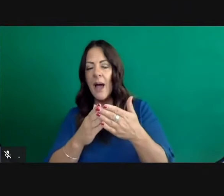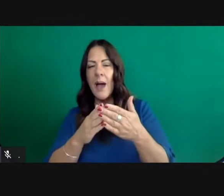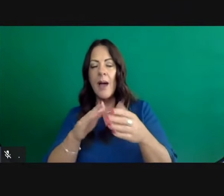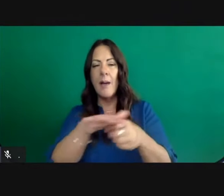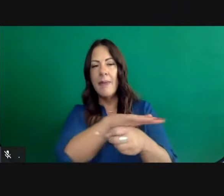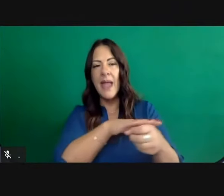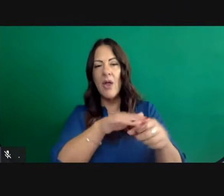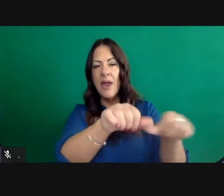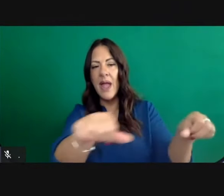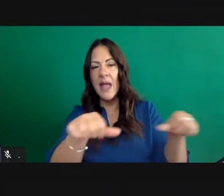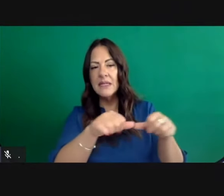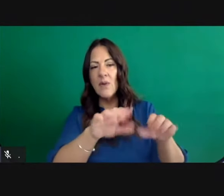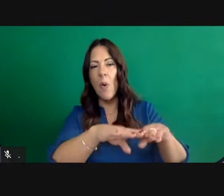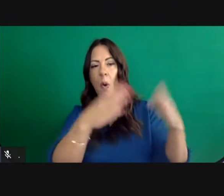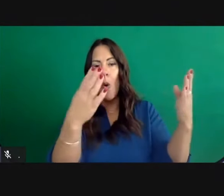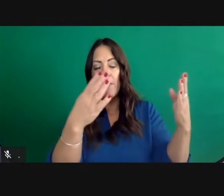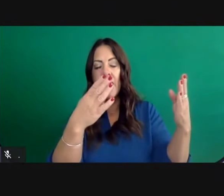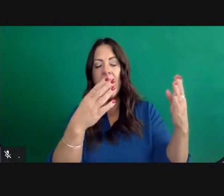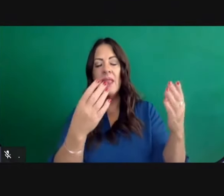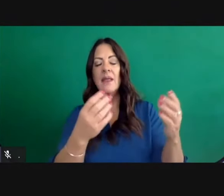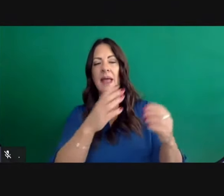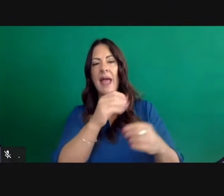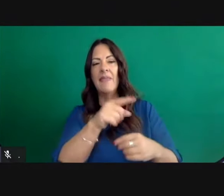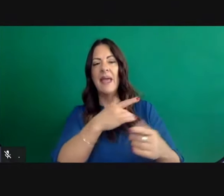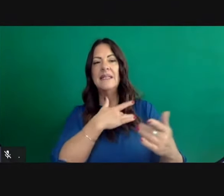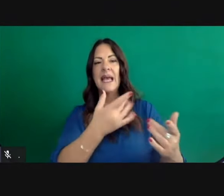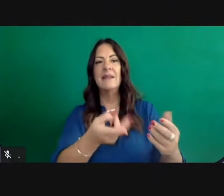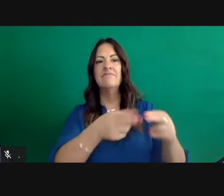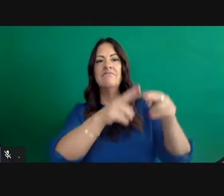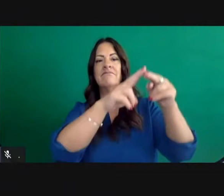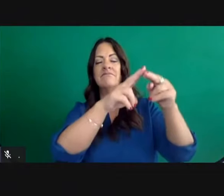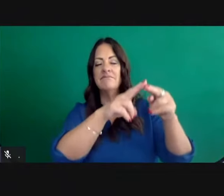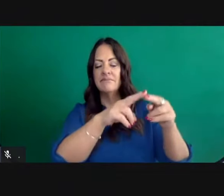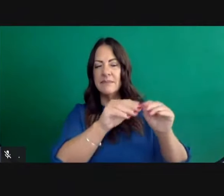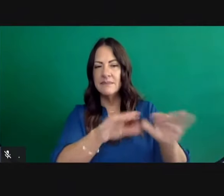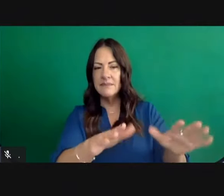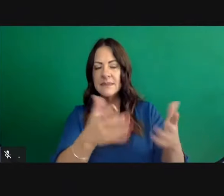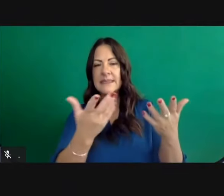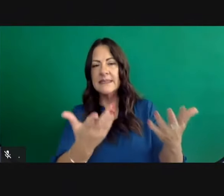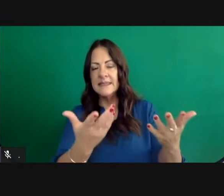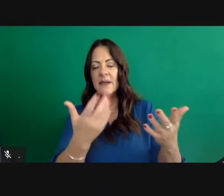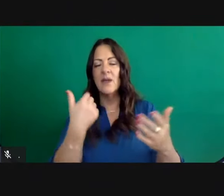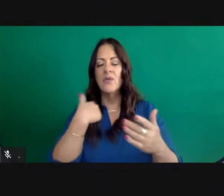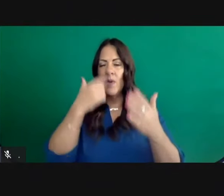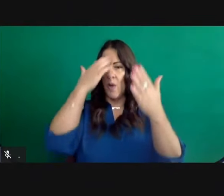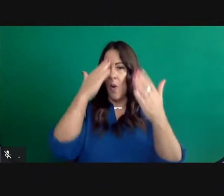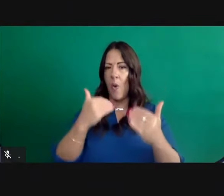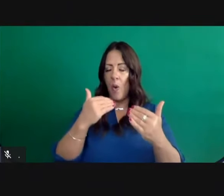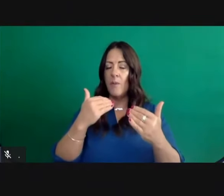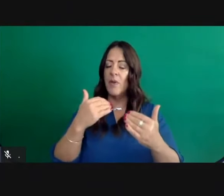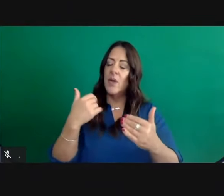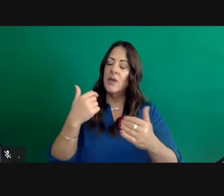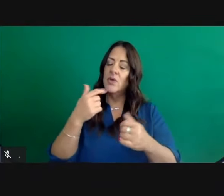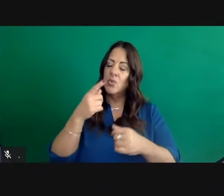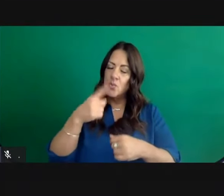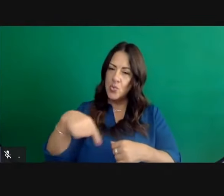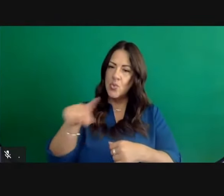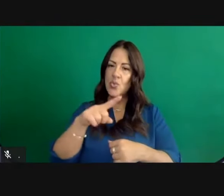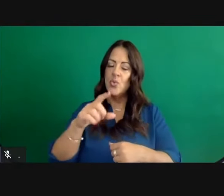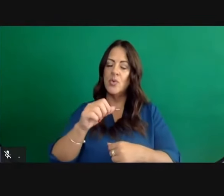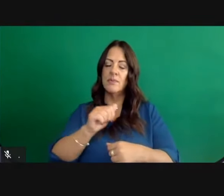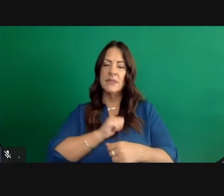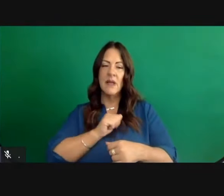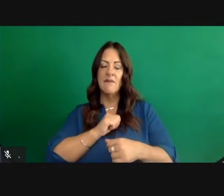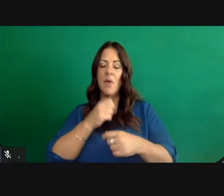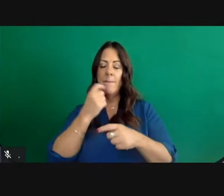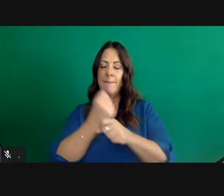see some transmission increase. But we always hope that through our choices and the way that we do things, not just what we